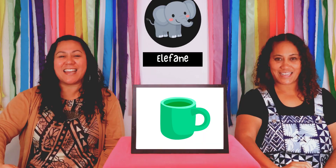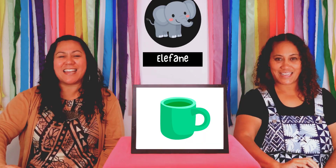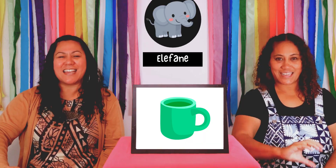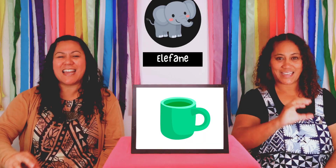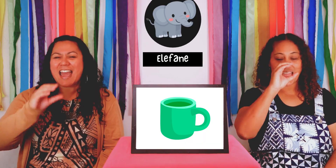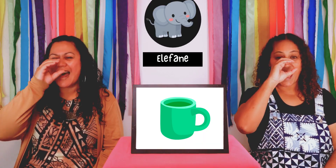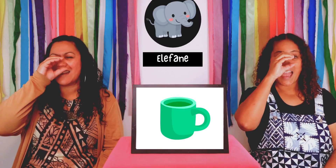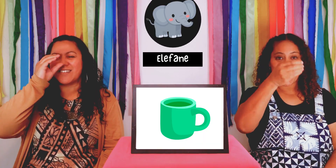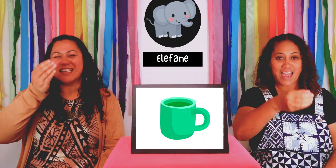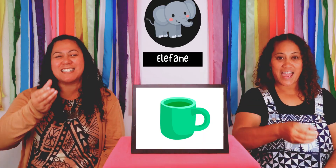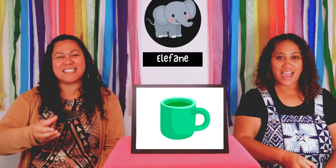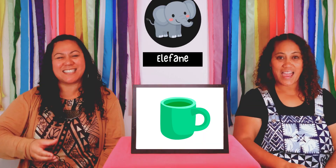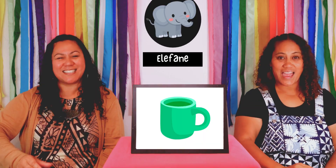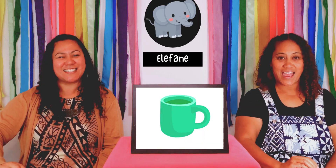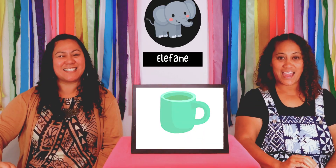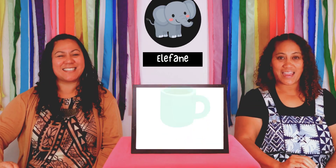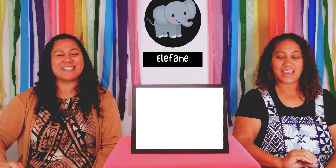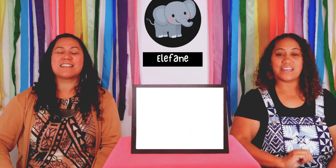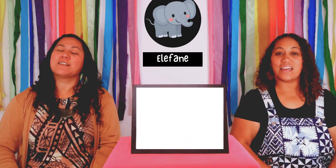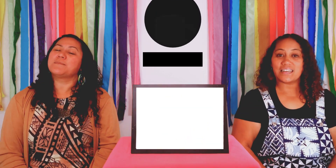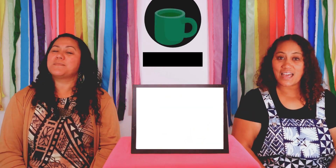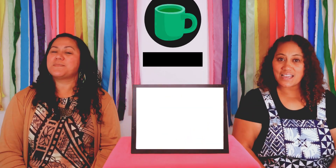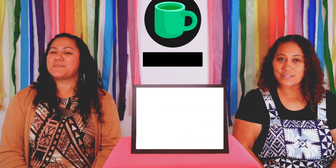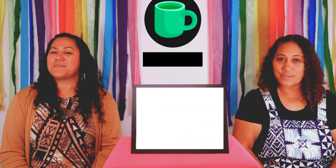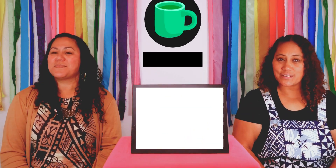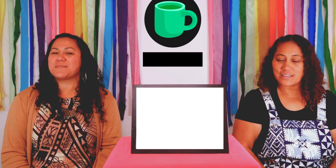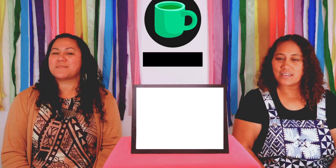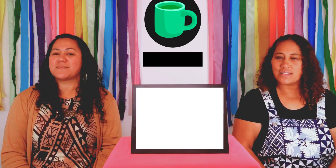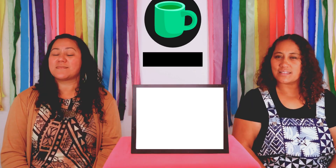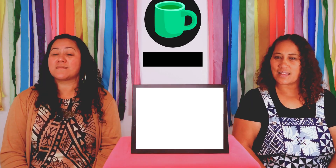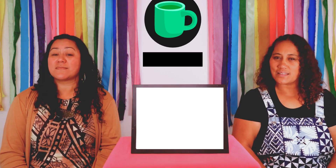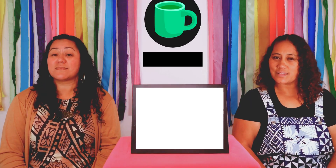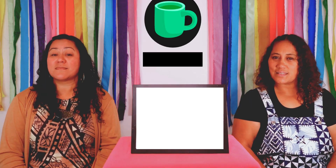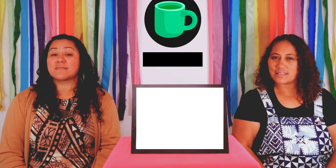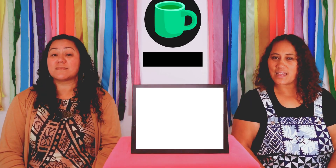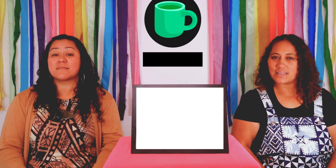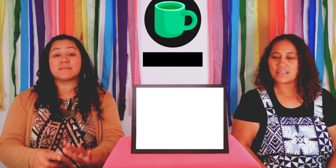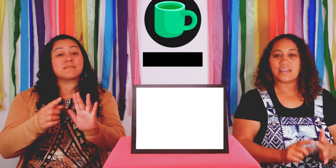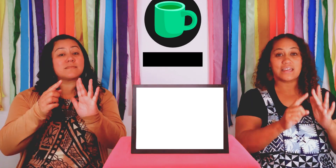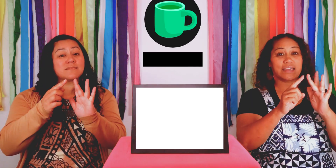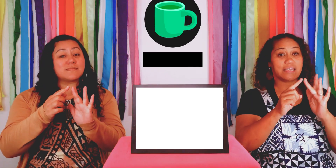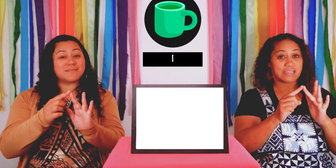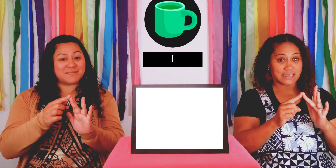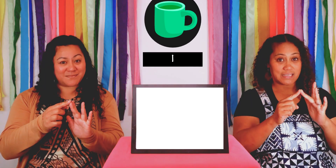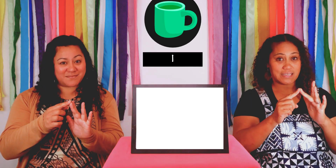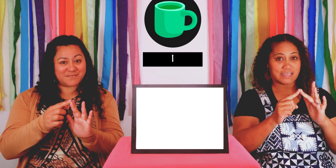elefante, elephant. And our last word starts with the sound E.